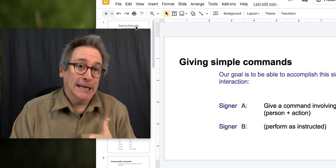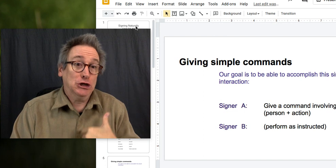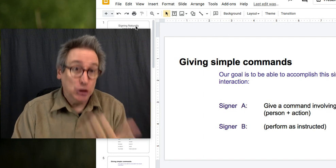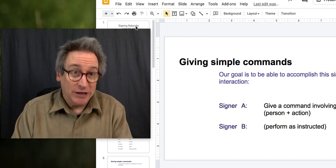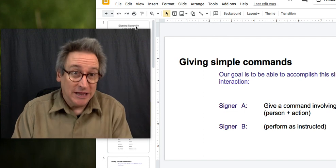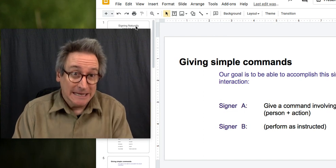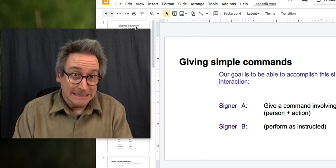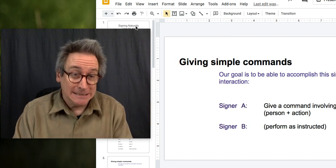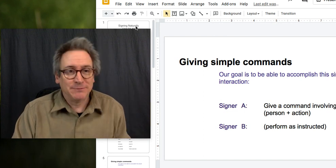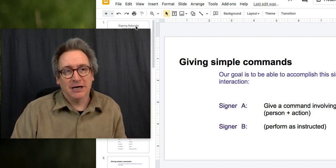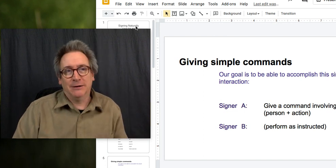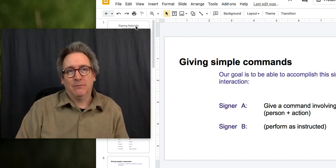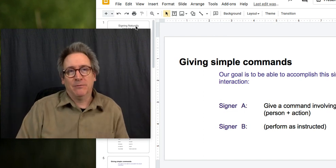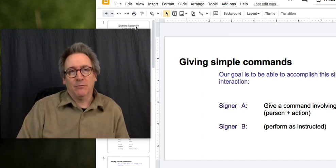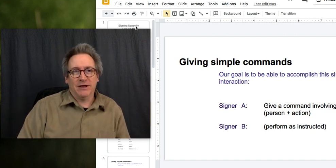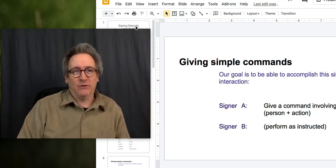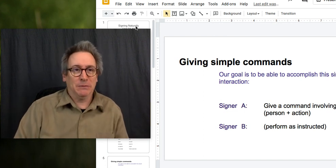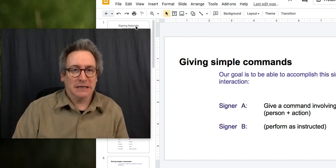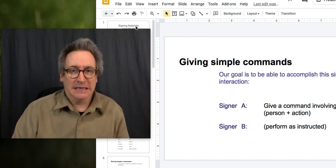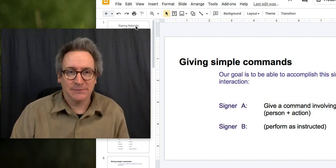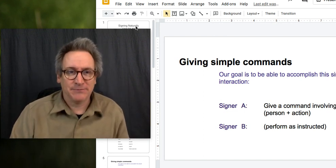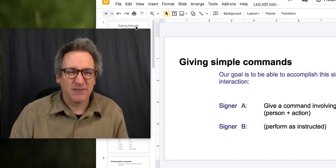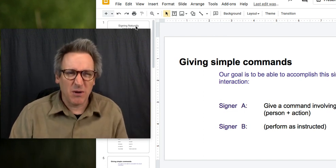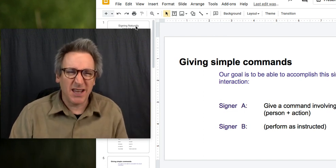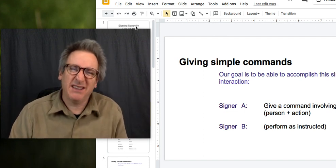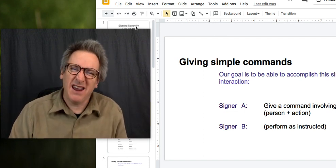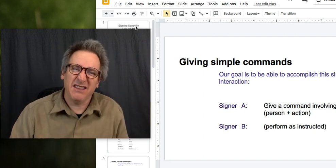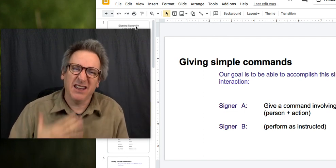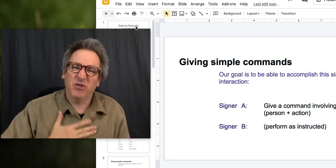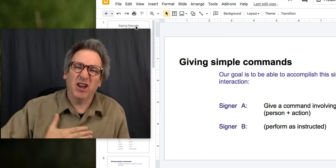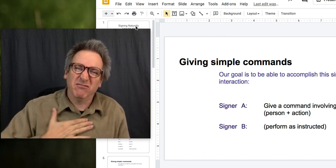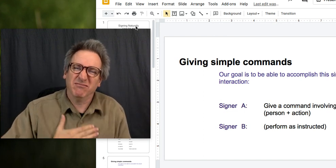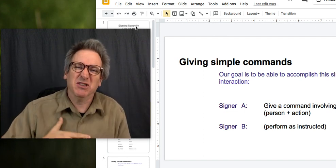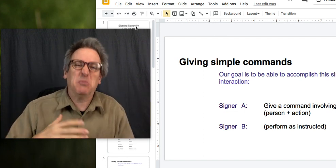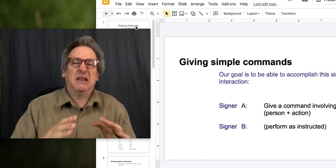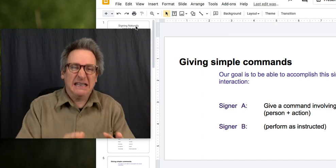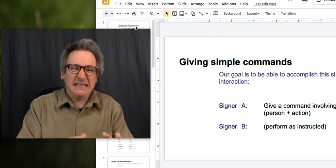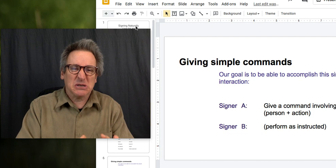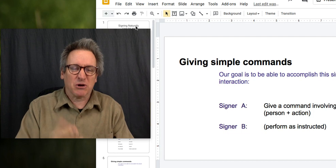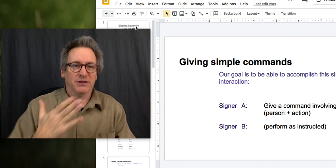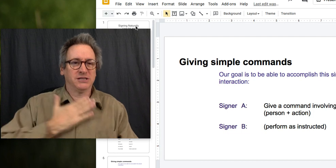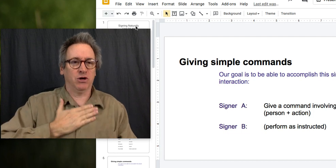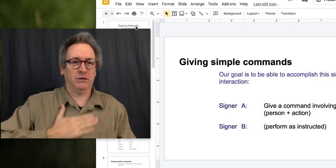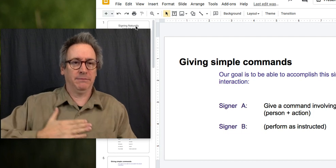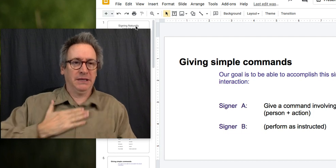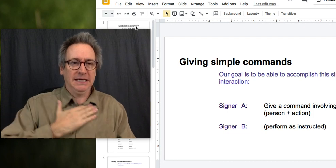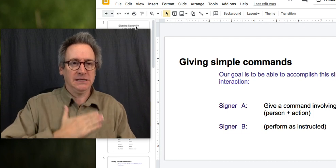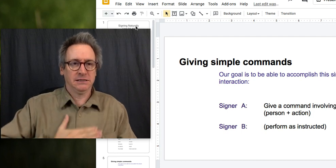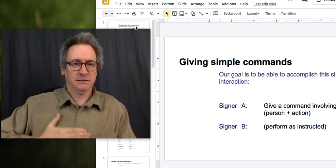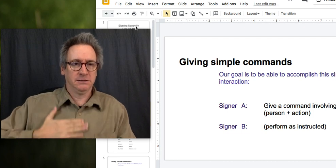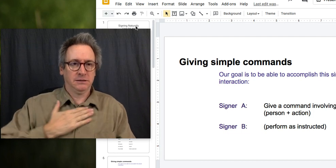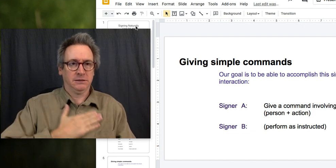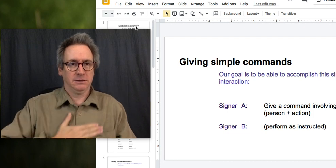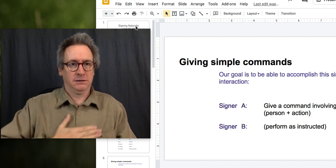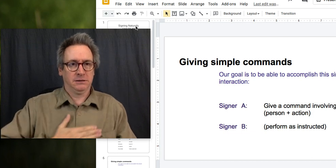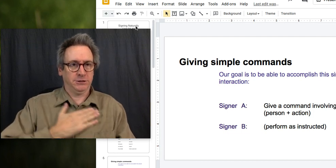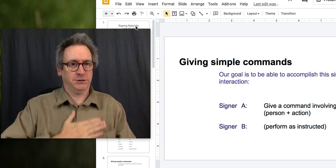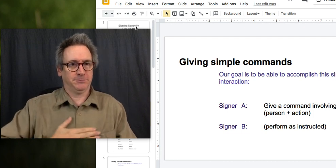hey, do this, without the please. Although I kind of think that the please is worth it. So please,